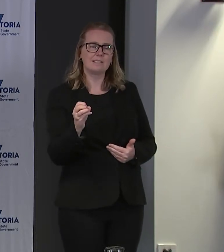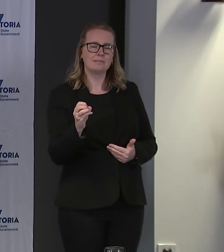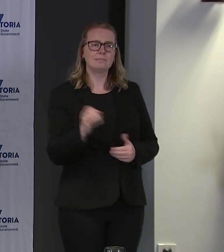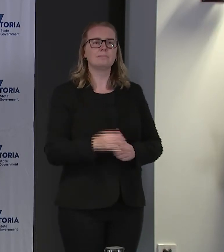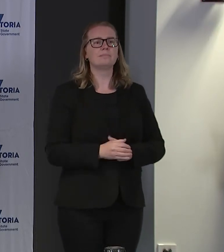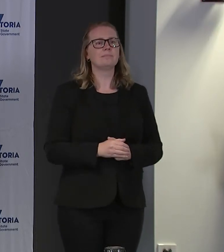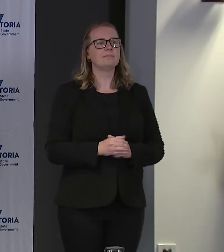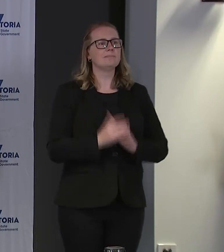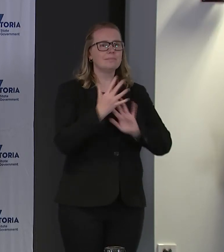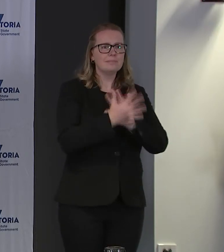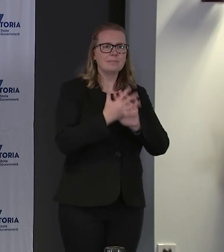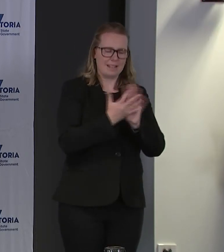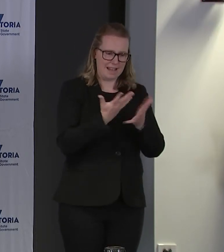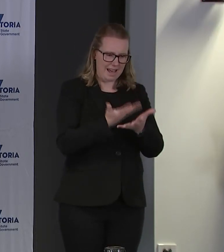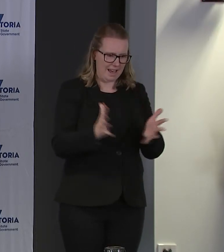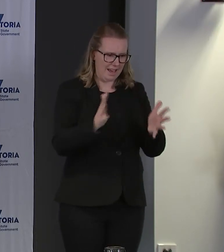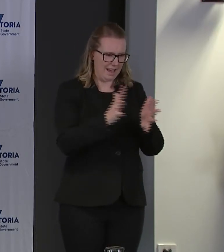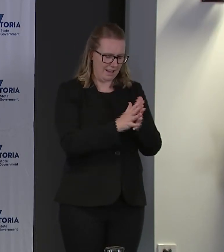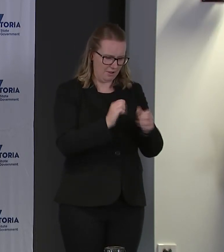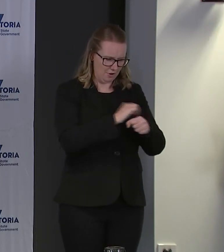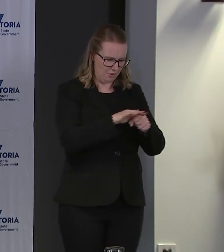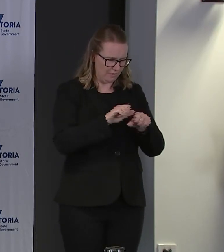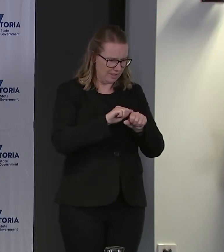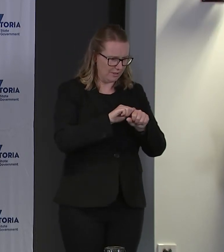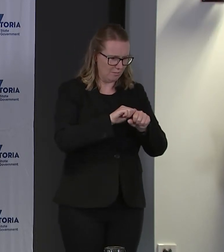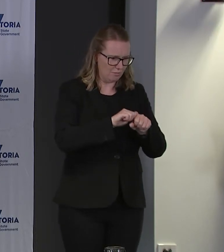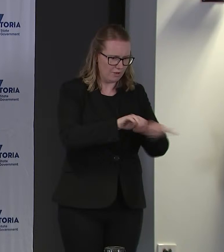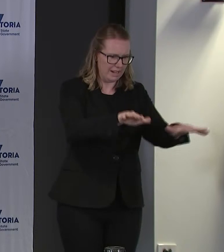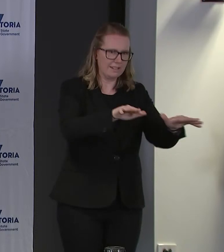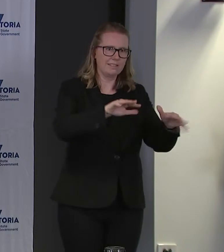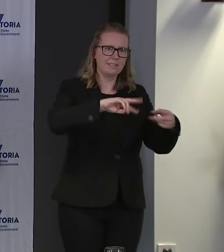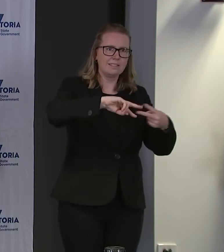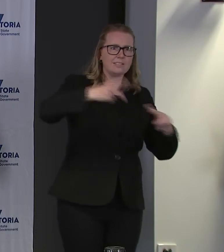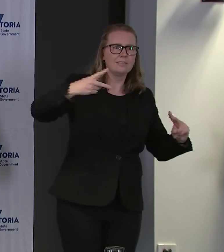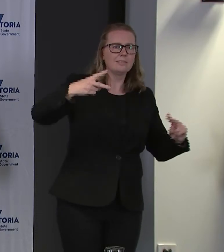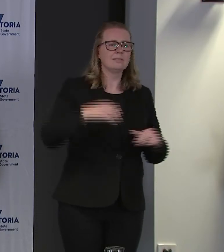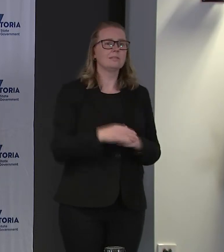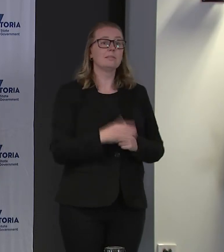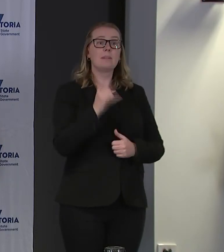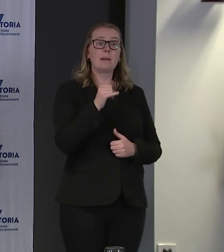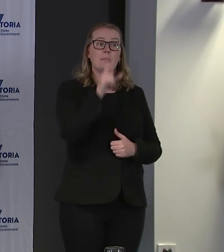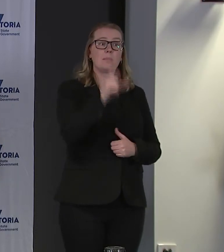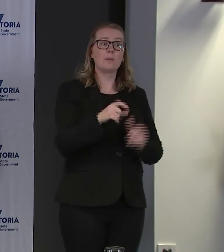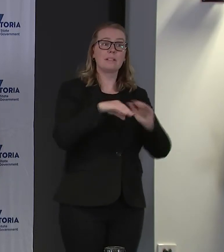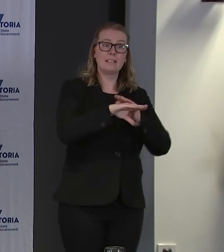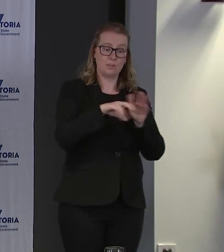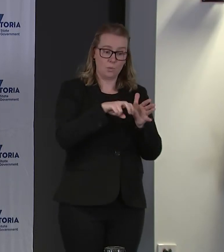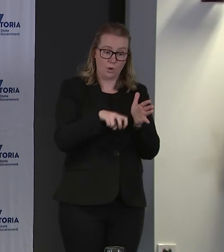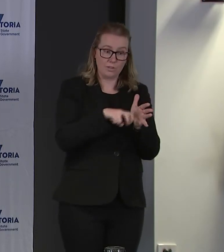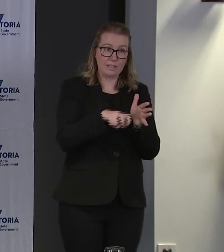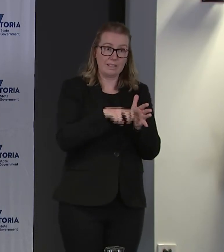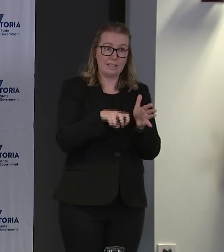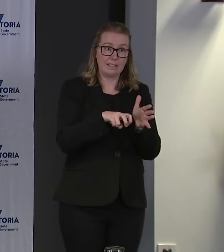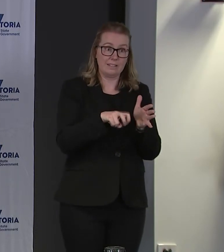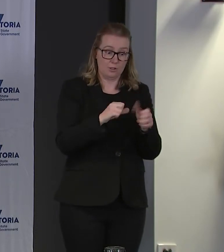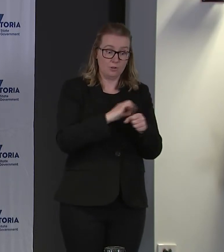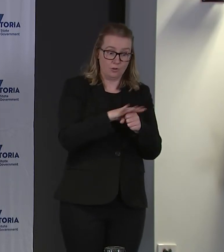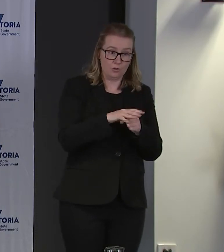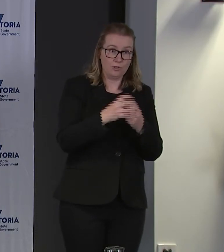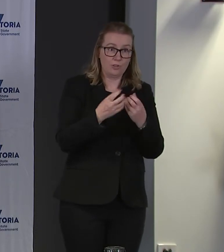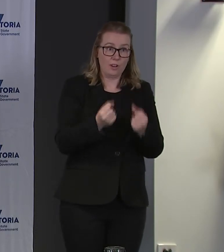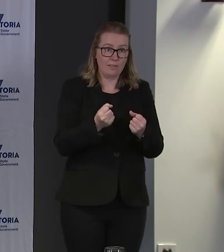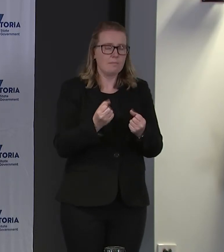a transmission had happened? It could well be from a person that was positive in quarantine in whom we don't have that